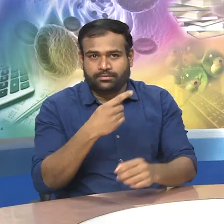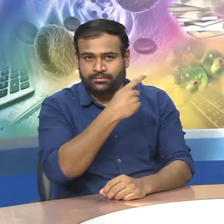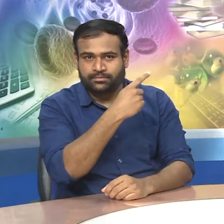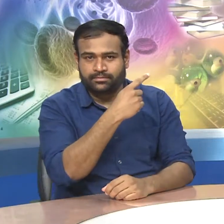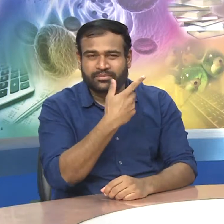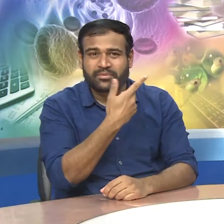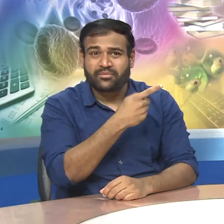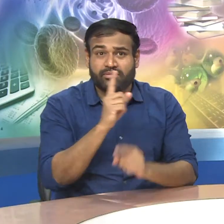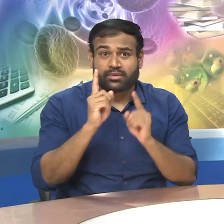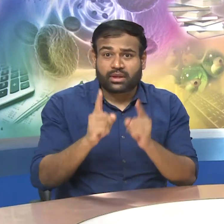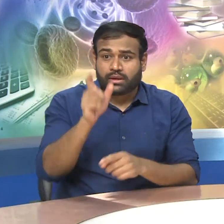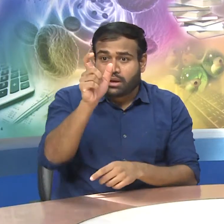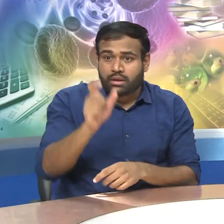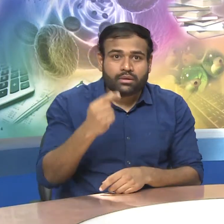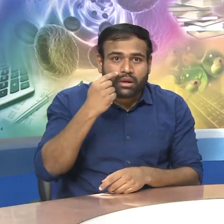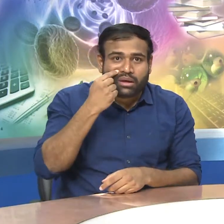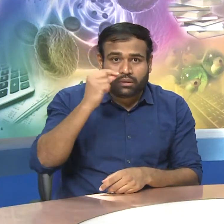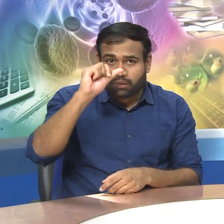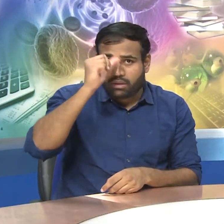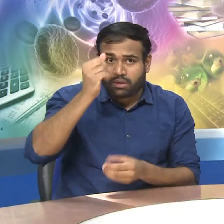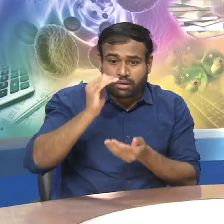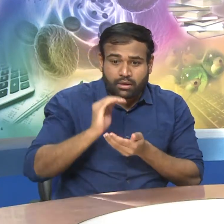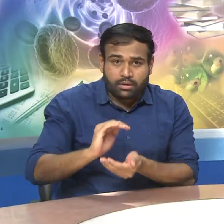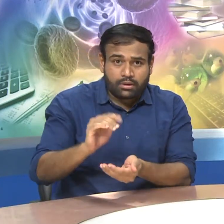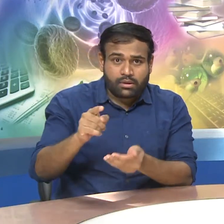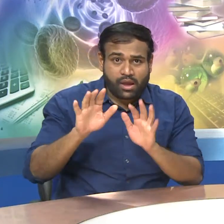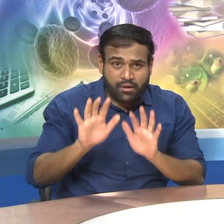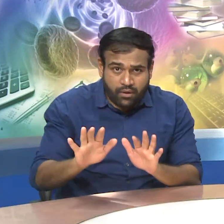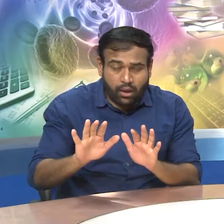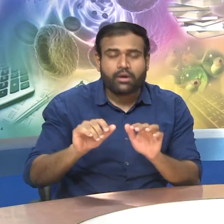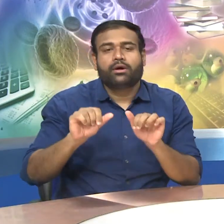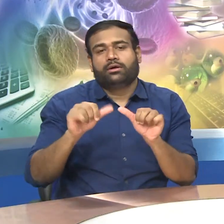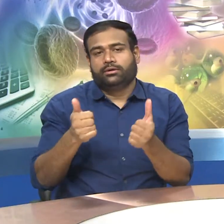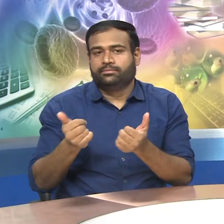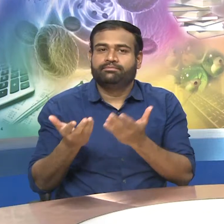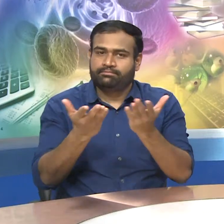is: first, it should be a citizen of India.